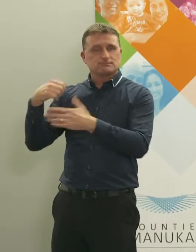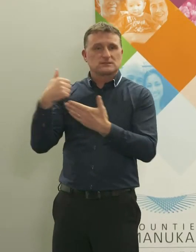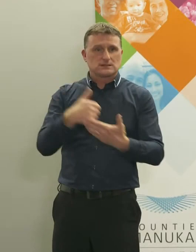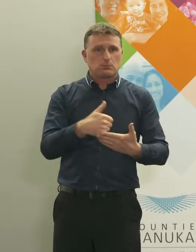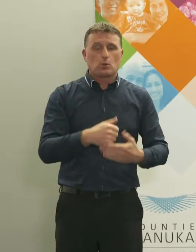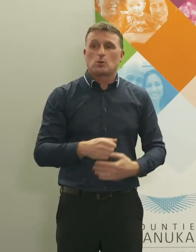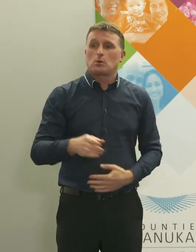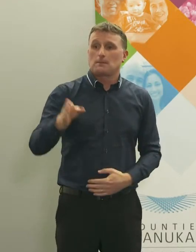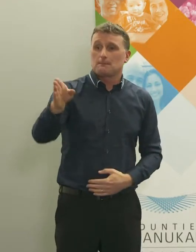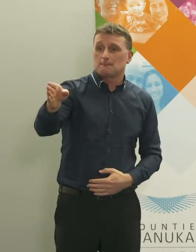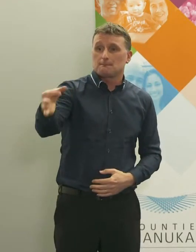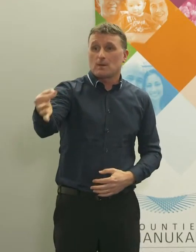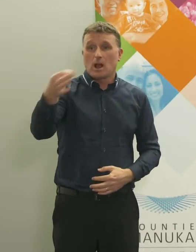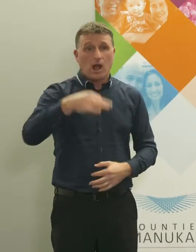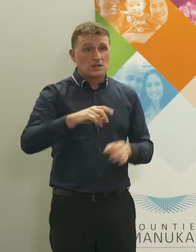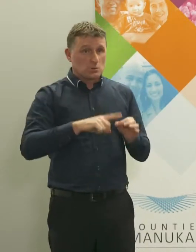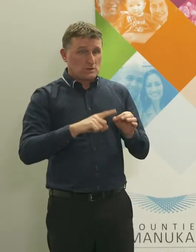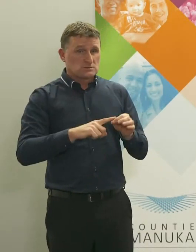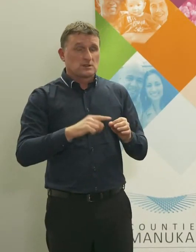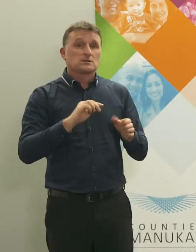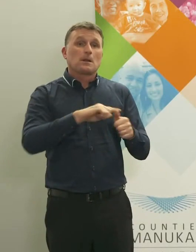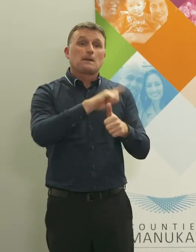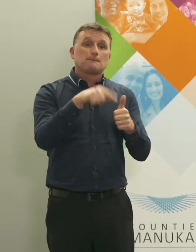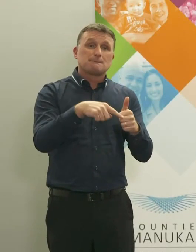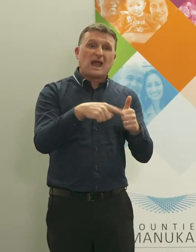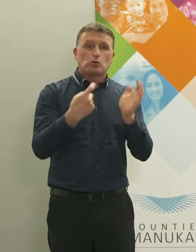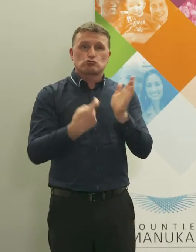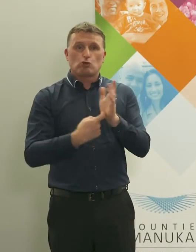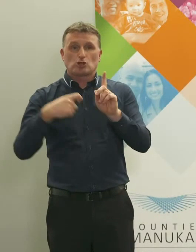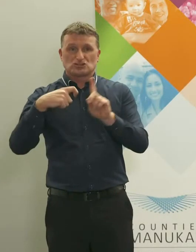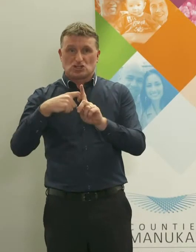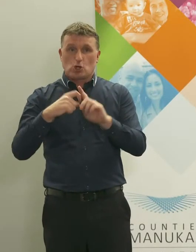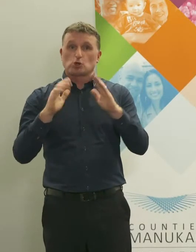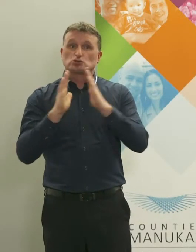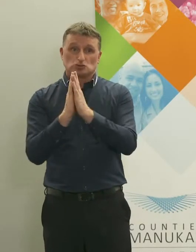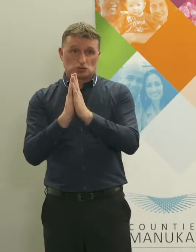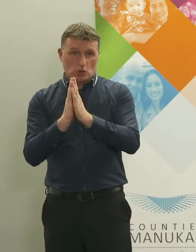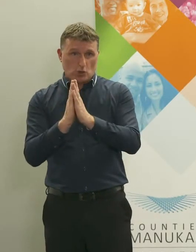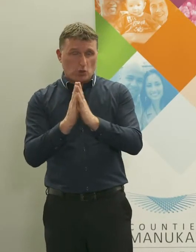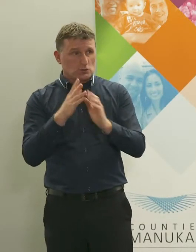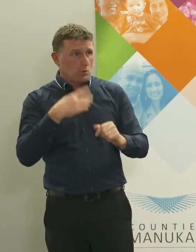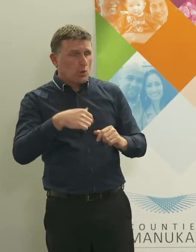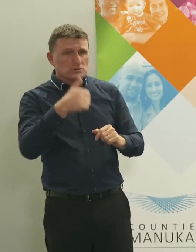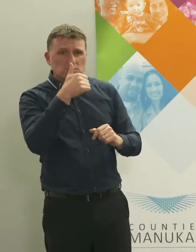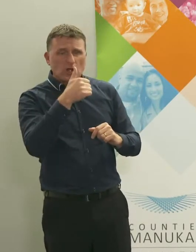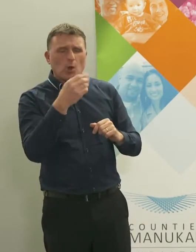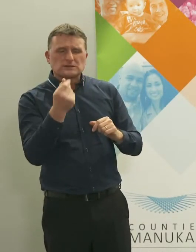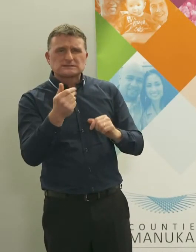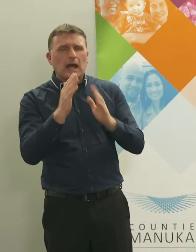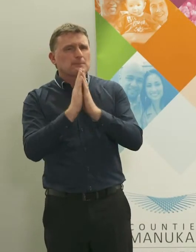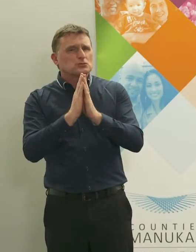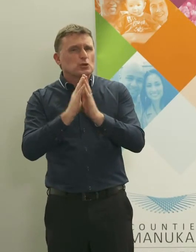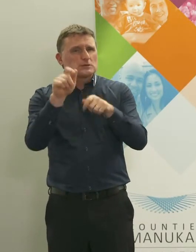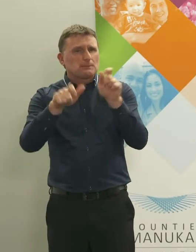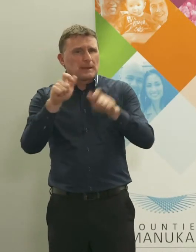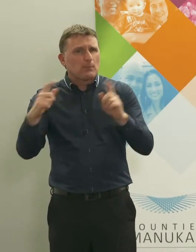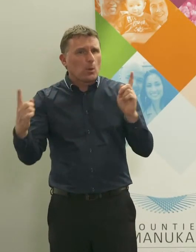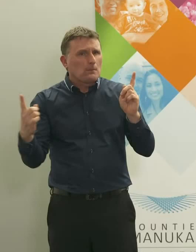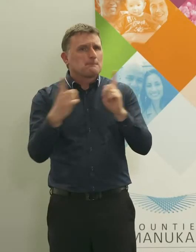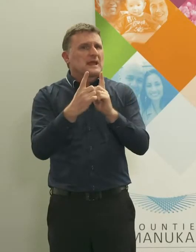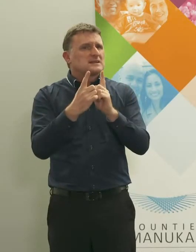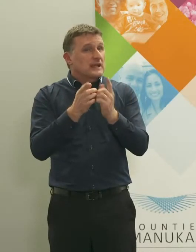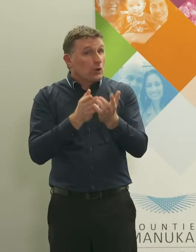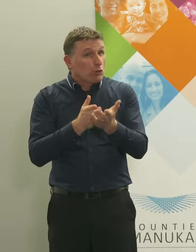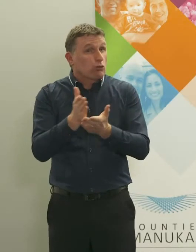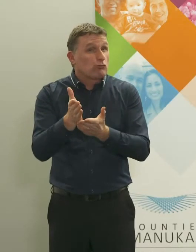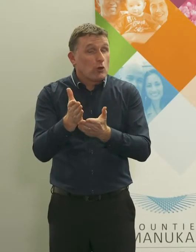Church, has it been established that some church members were meeting in lockdown levels for prayer meetings or other